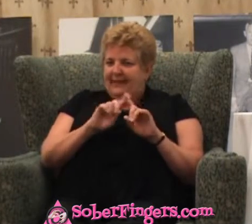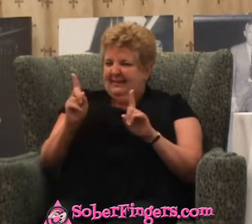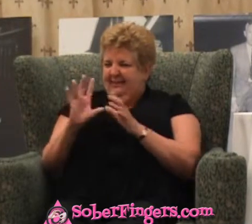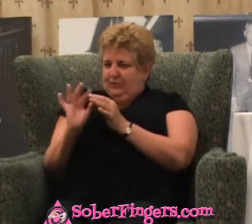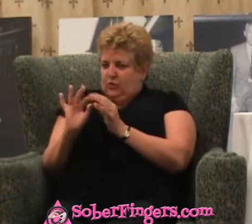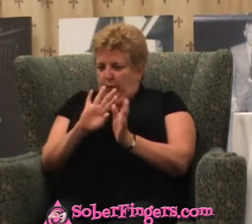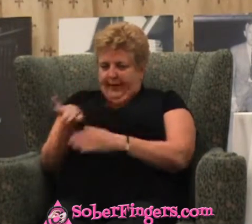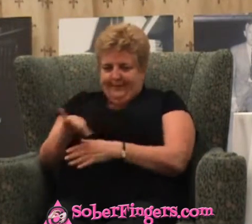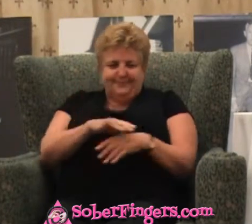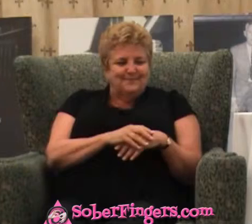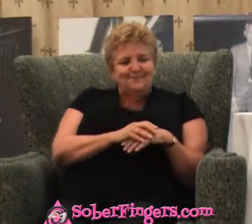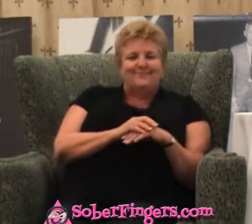another meeting.